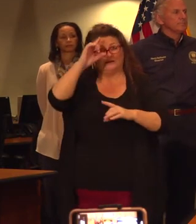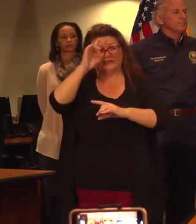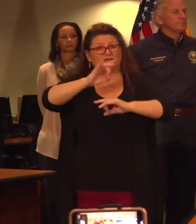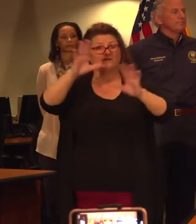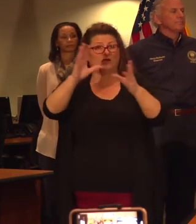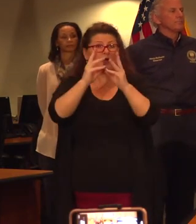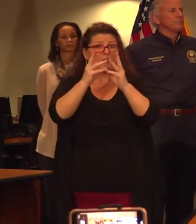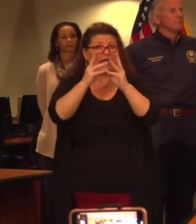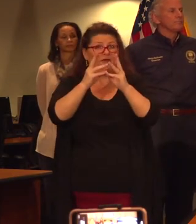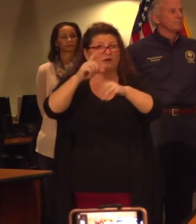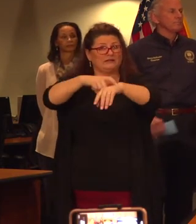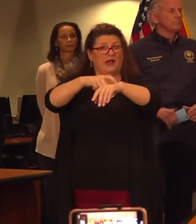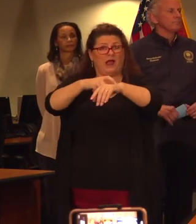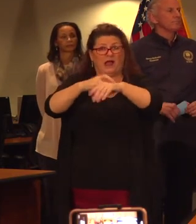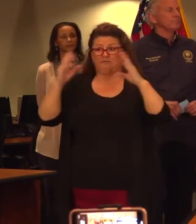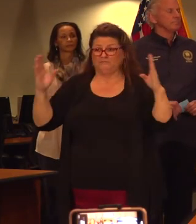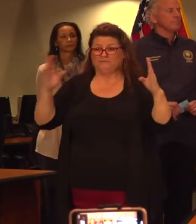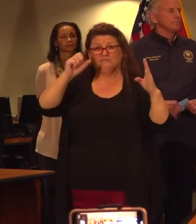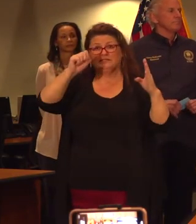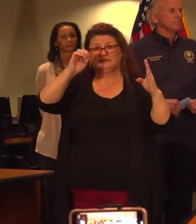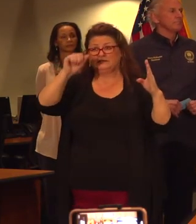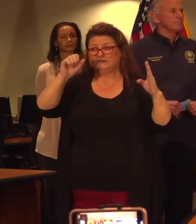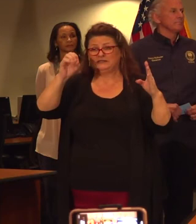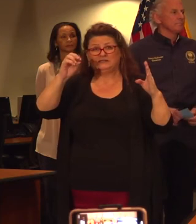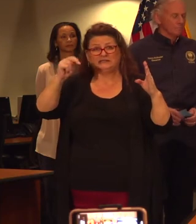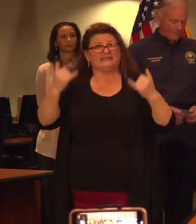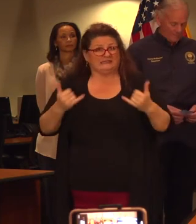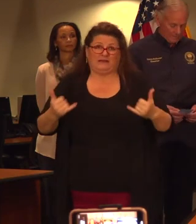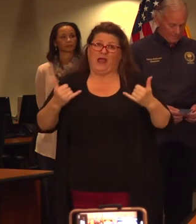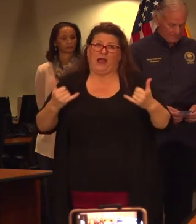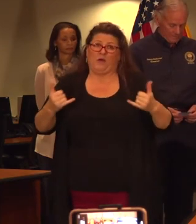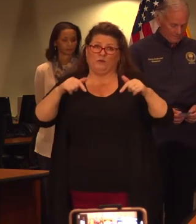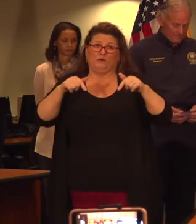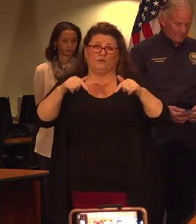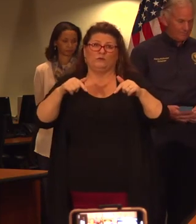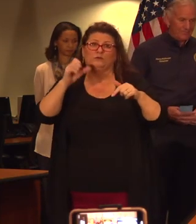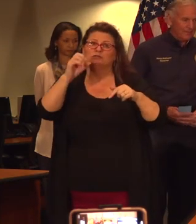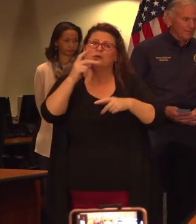continue to review your action plans in case severe weather strikes. Thank you.